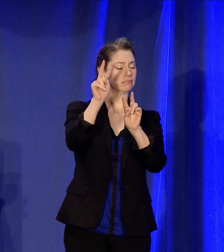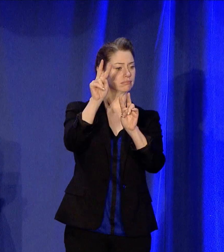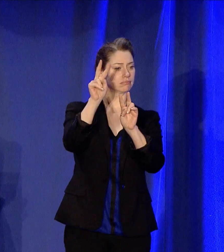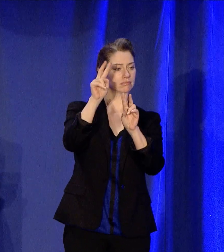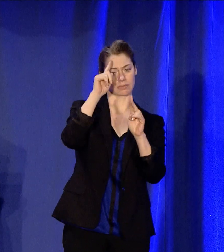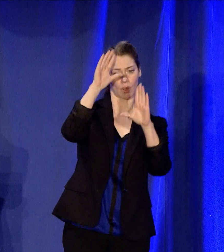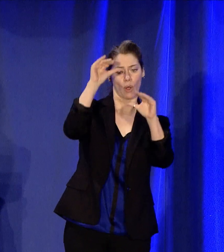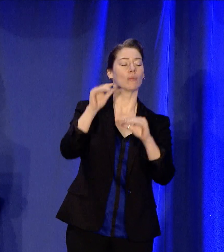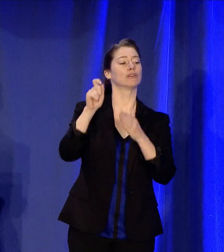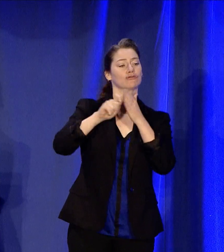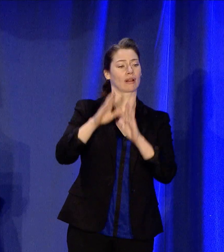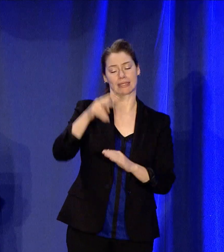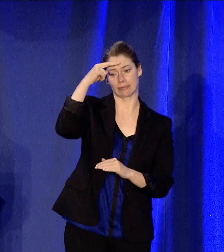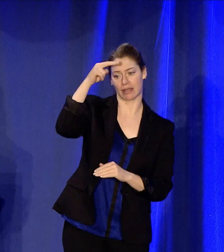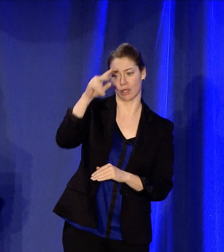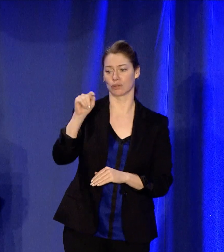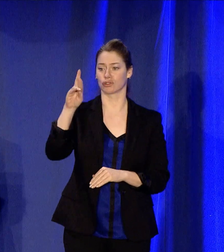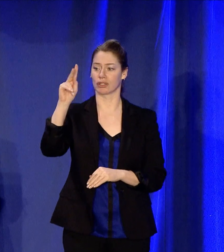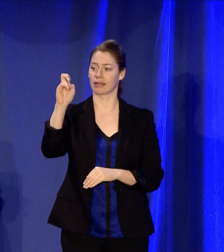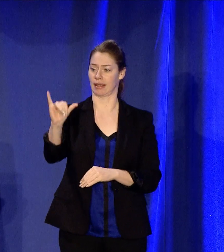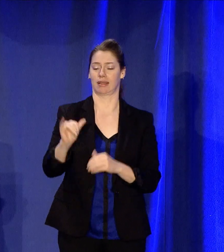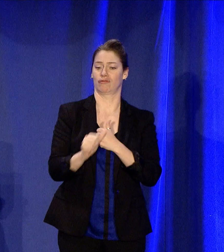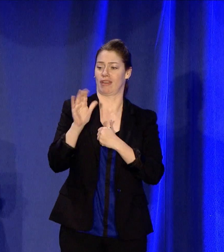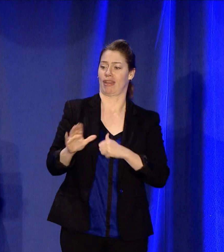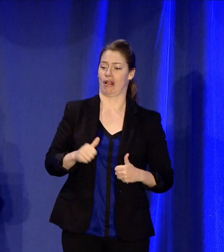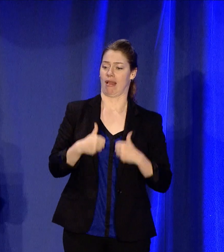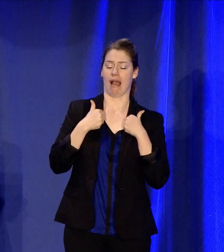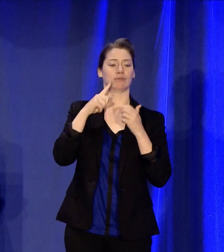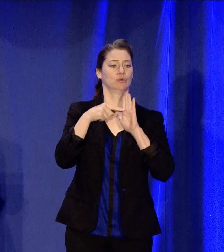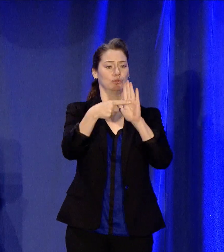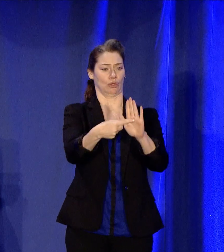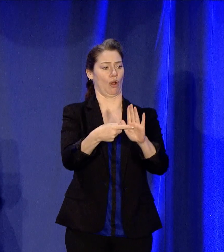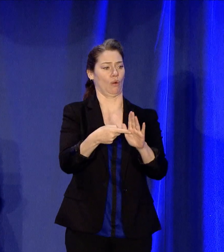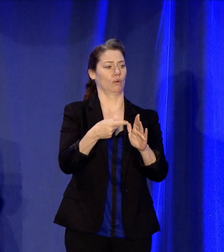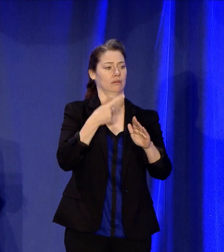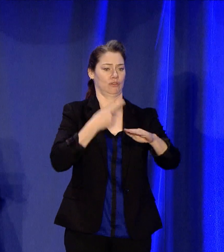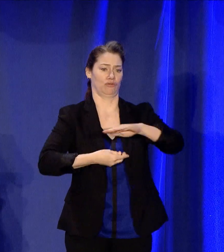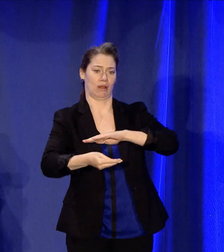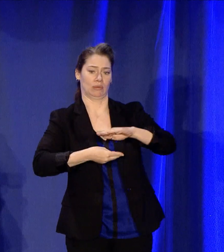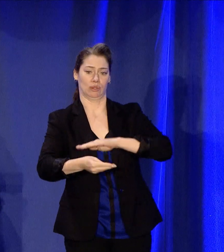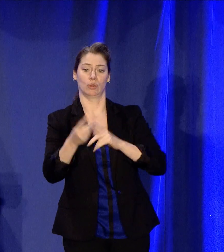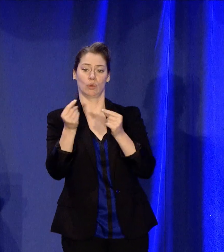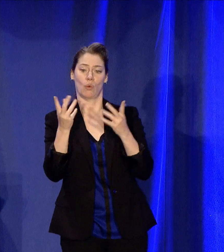Journalists in Turkey and Mexico risking their lives to root out corruption, they look to